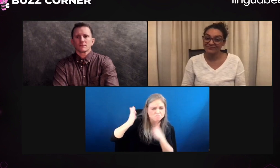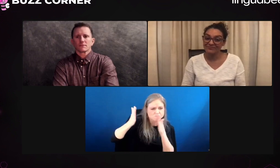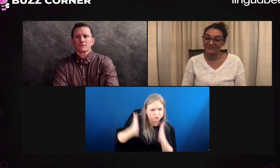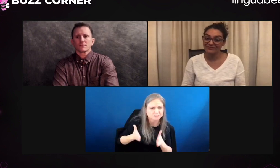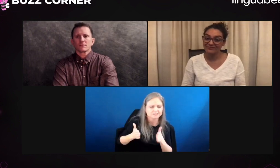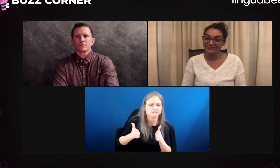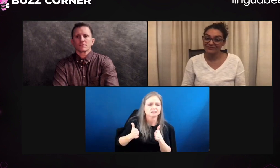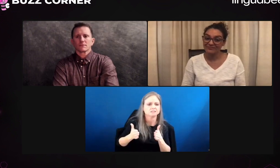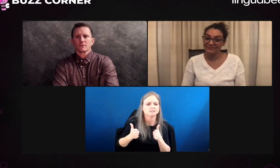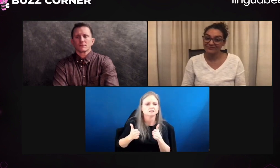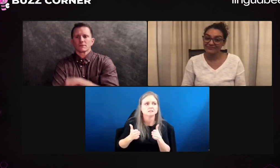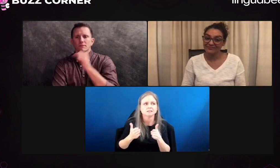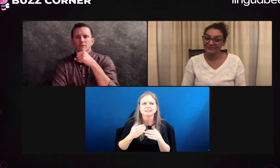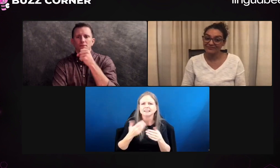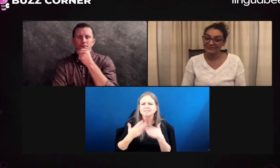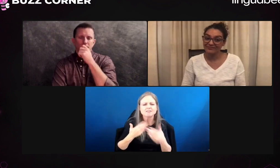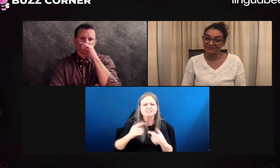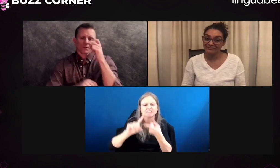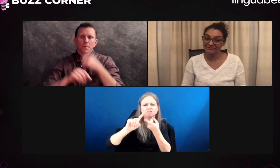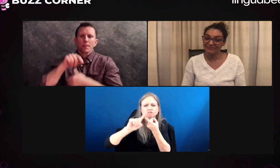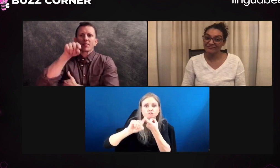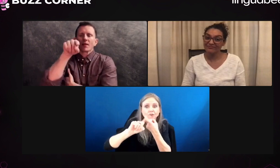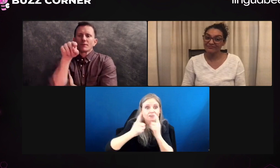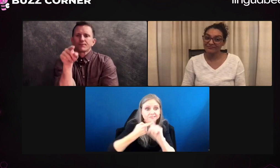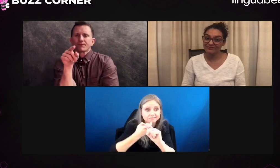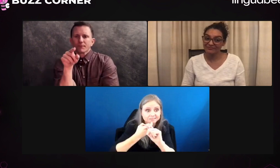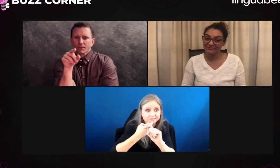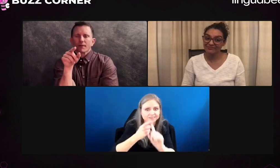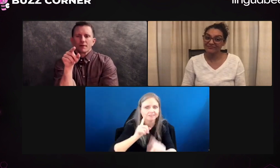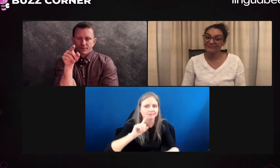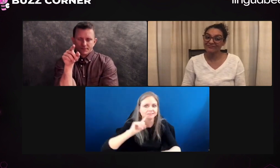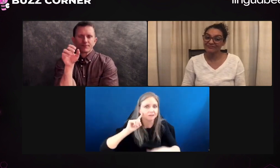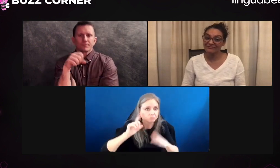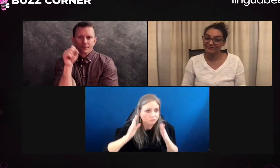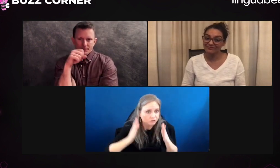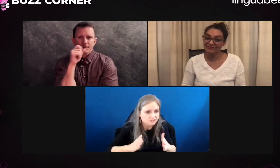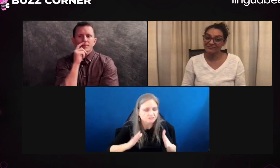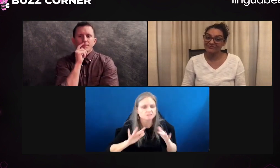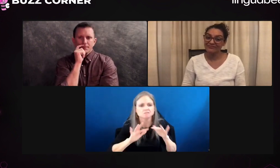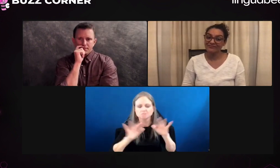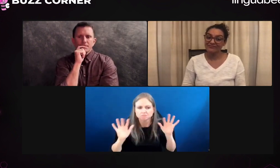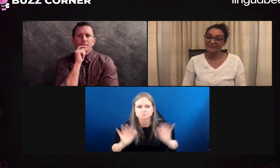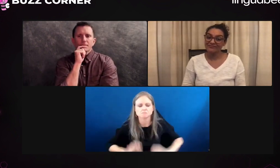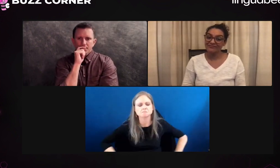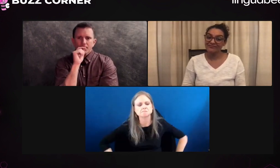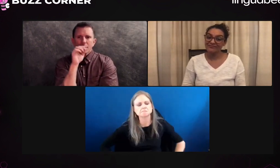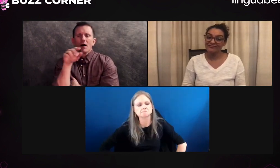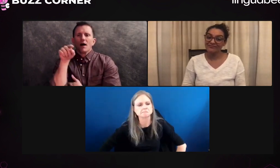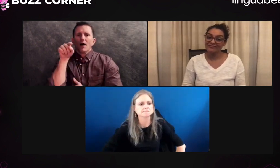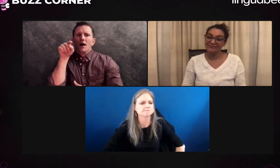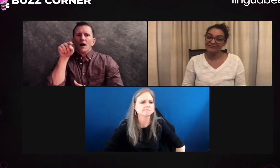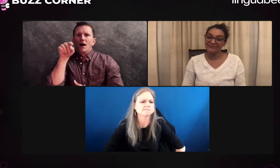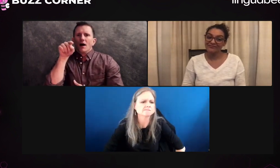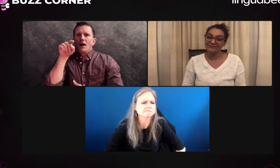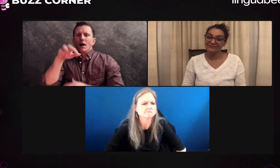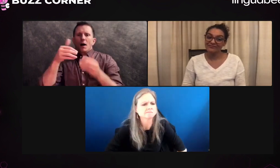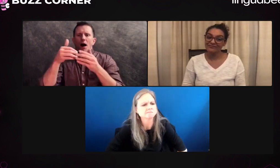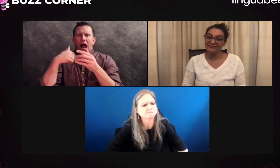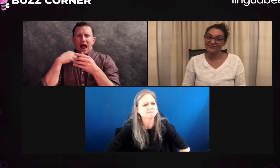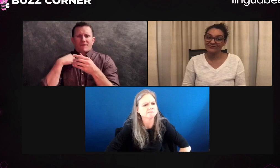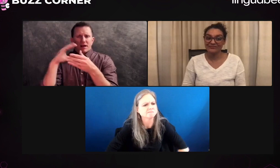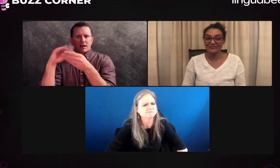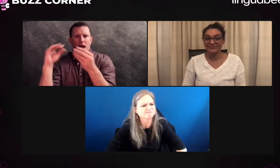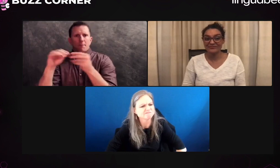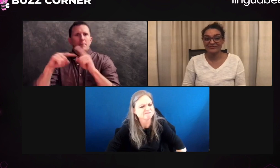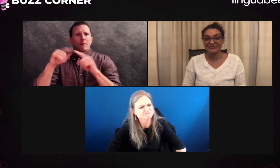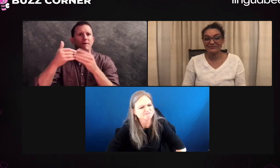style. So again, this is why I'm trying to emphasize having a second or a third person, you know, even if it is a friend, if it's another deaf person, it's so